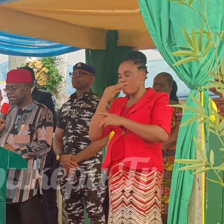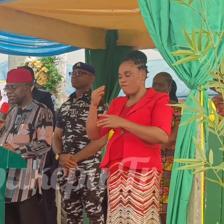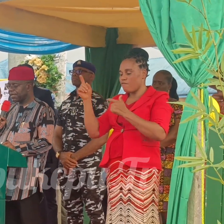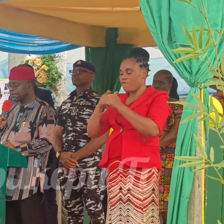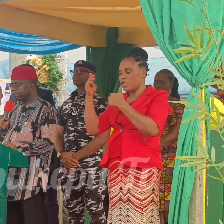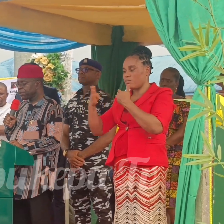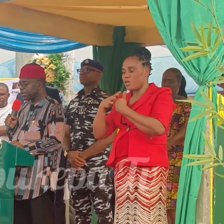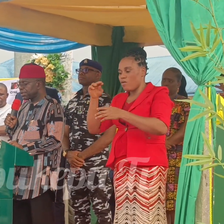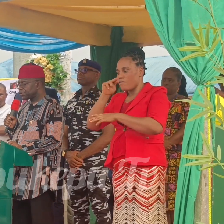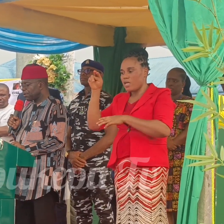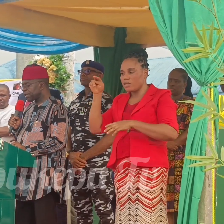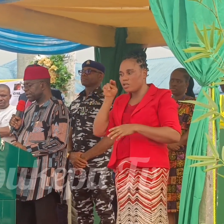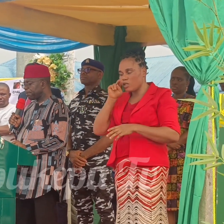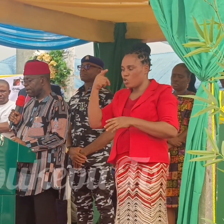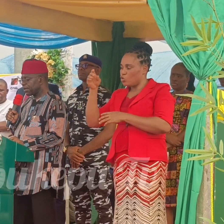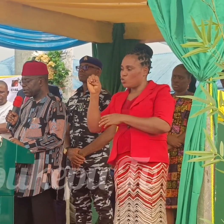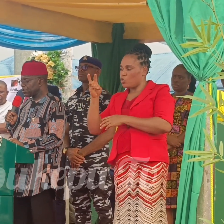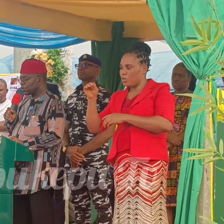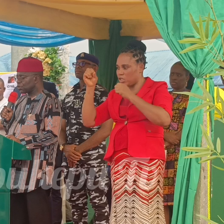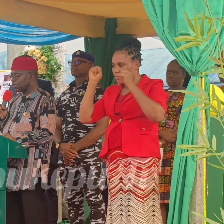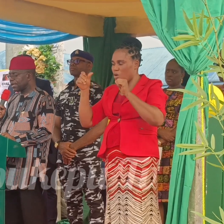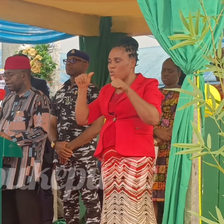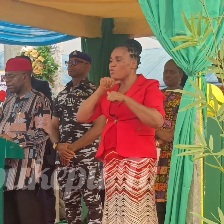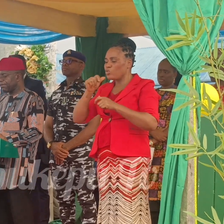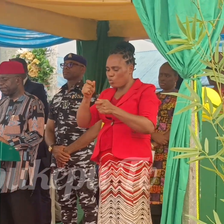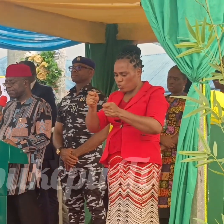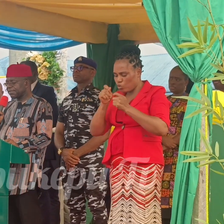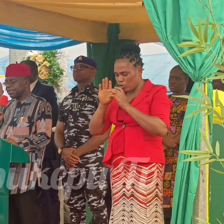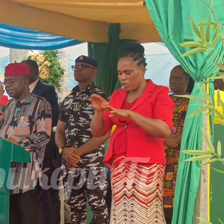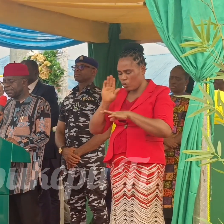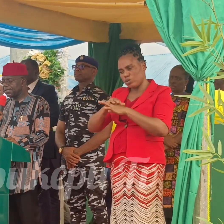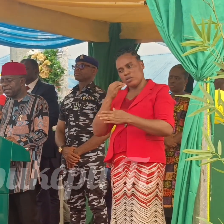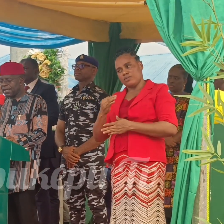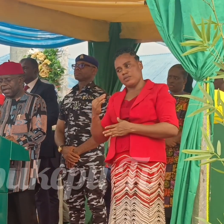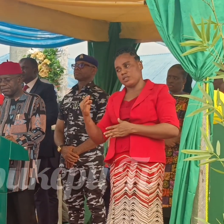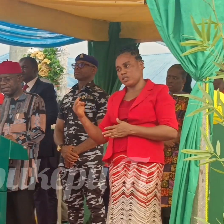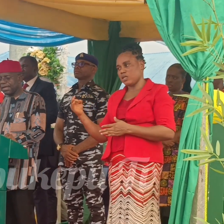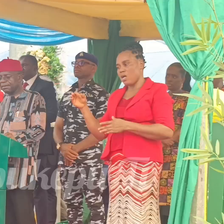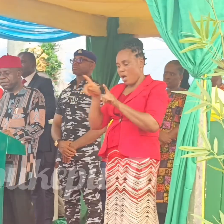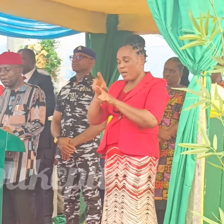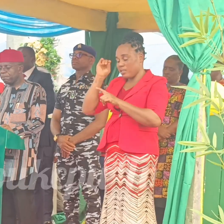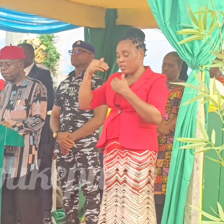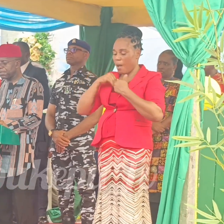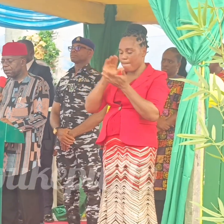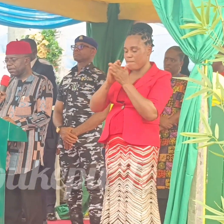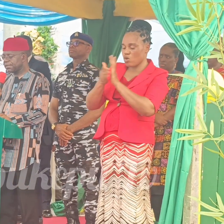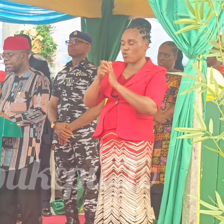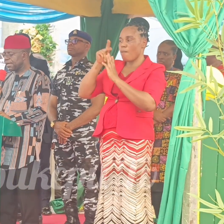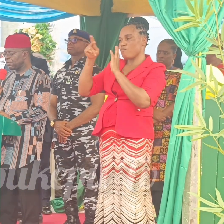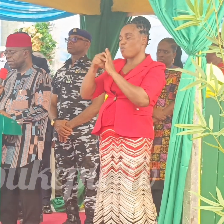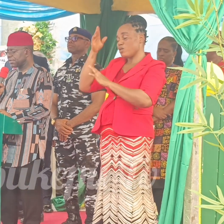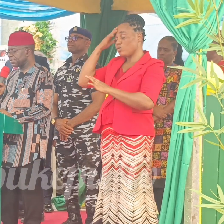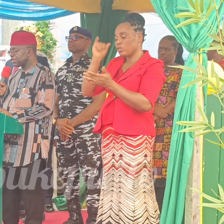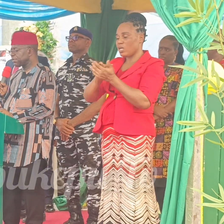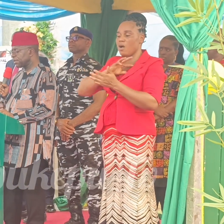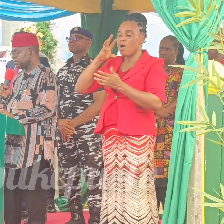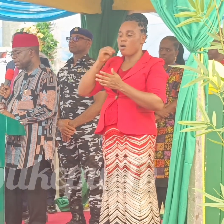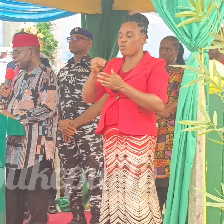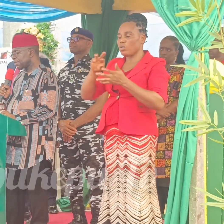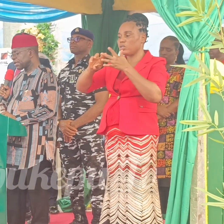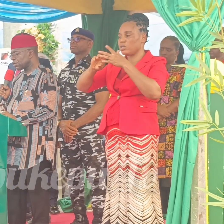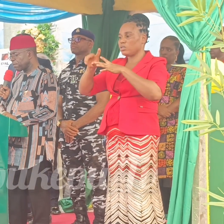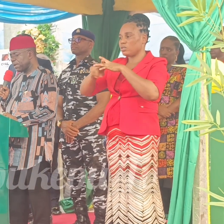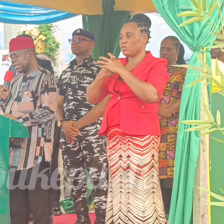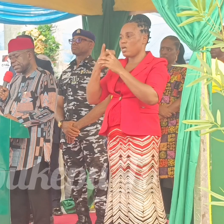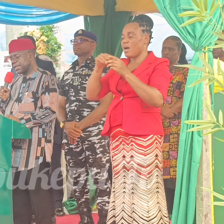of Nigeria, Geometric Power could not draw down on the facility as it had become public knowledge that I was resuming